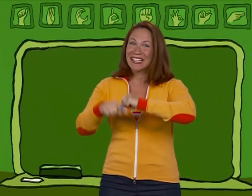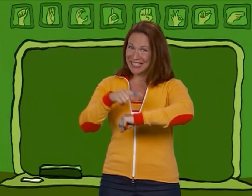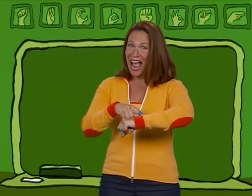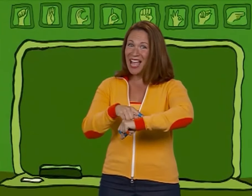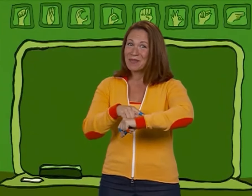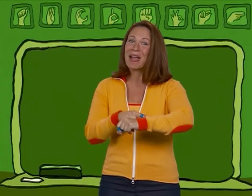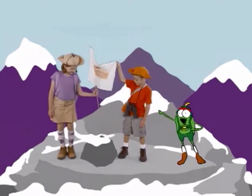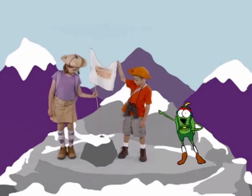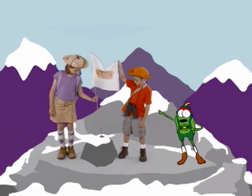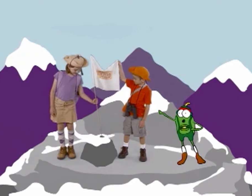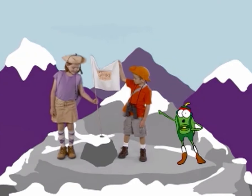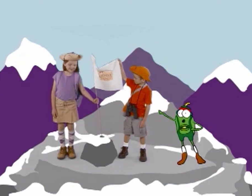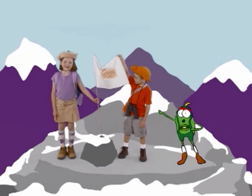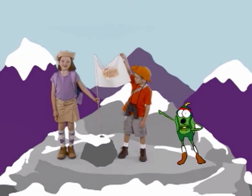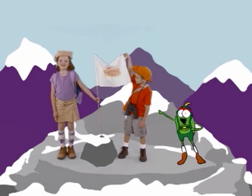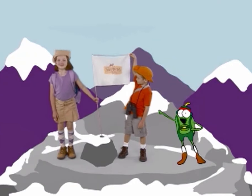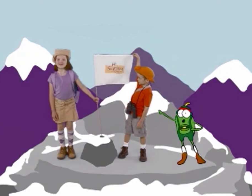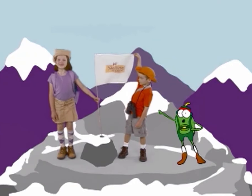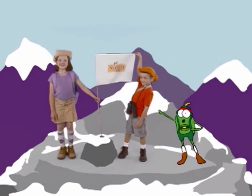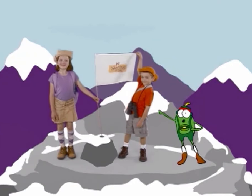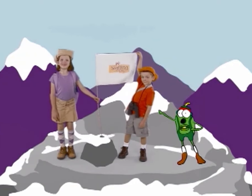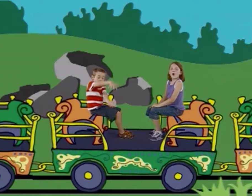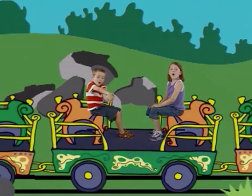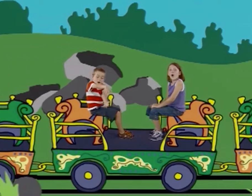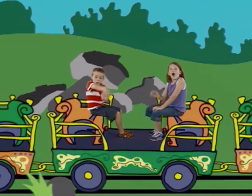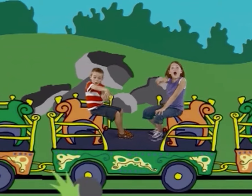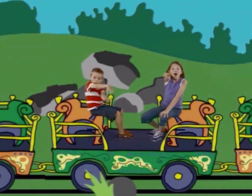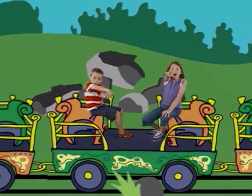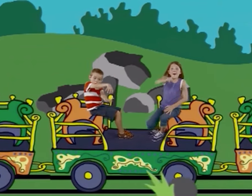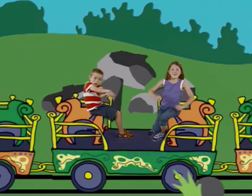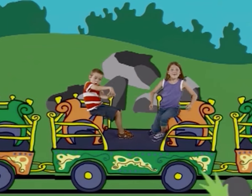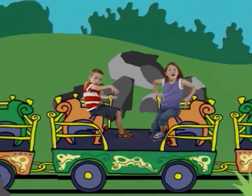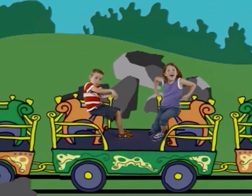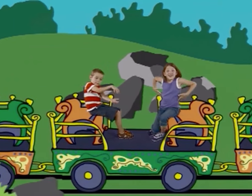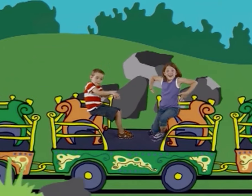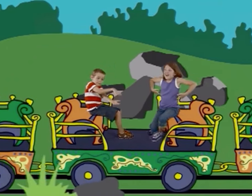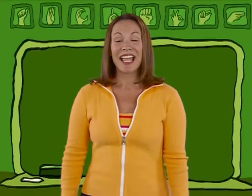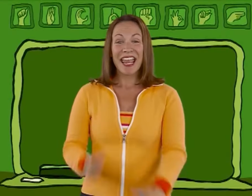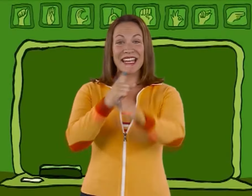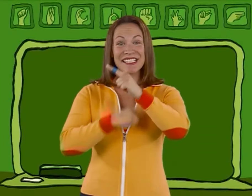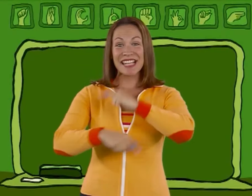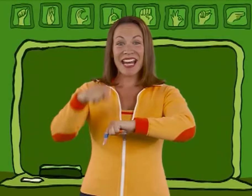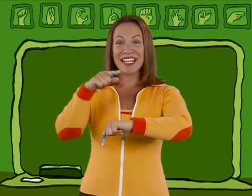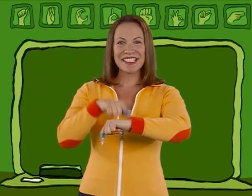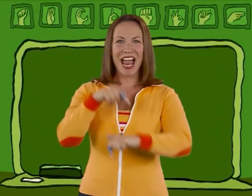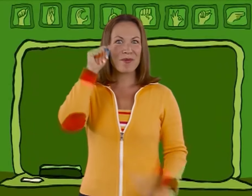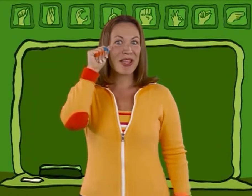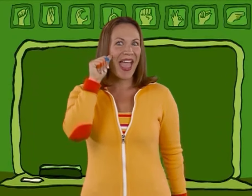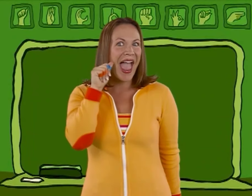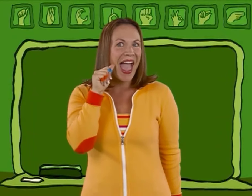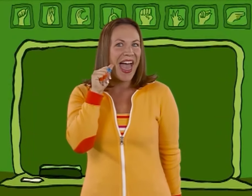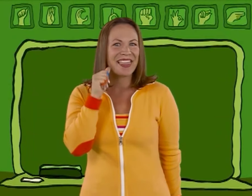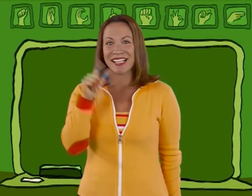signing time. It's signing time with Alex and Leah. It's signing time with Alex